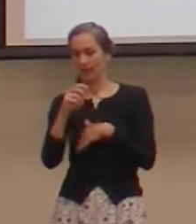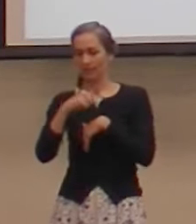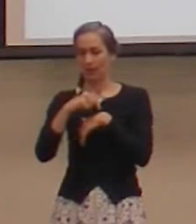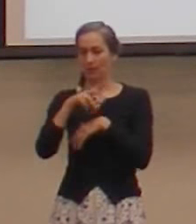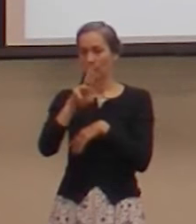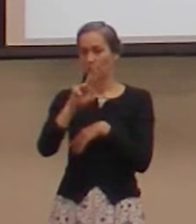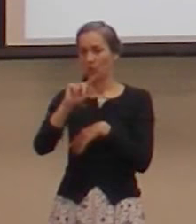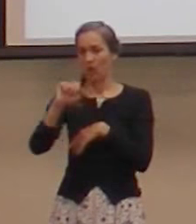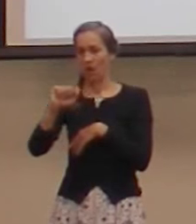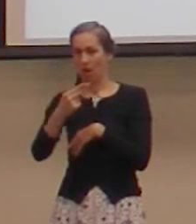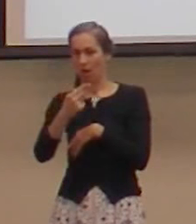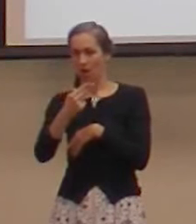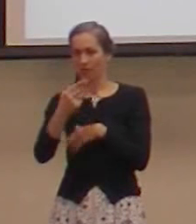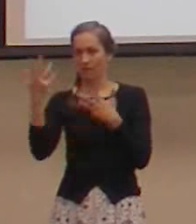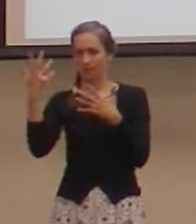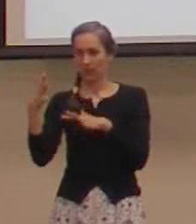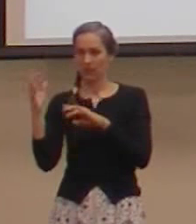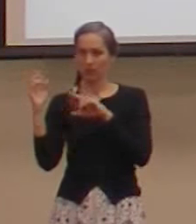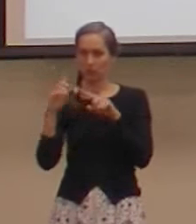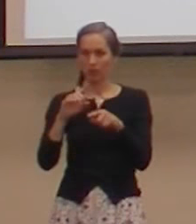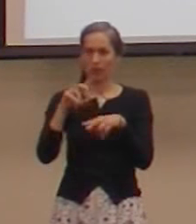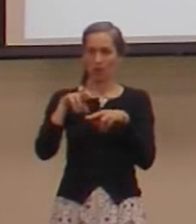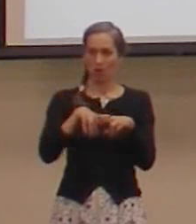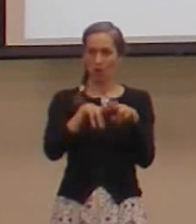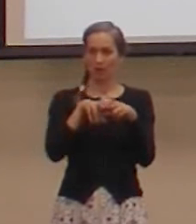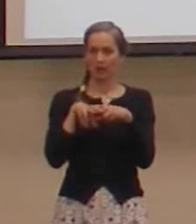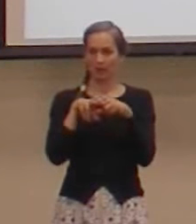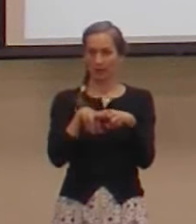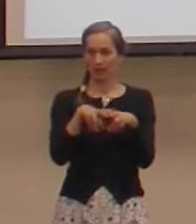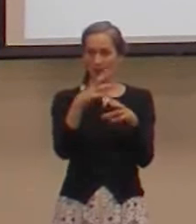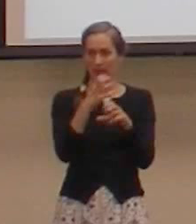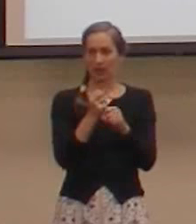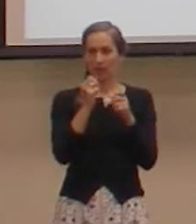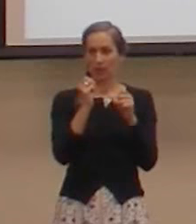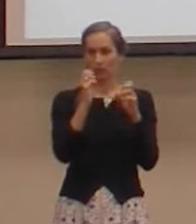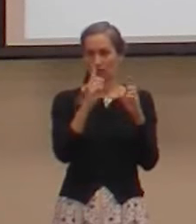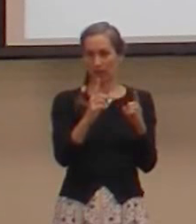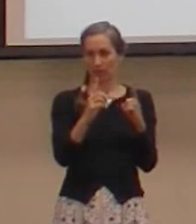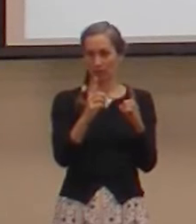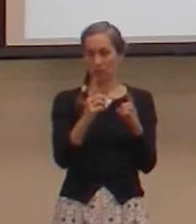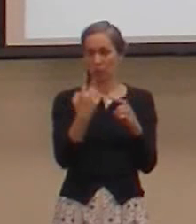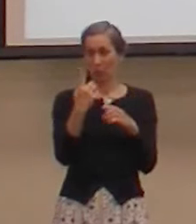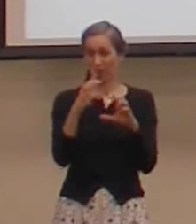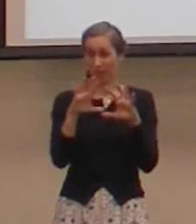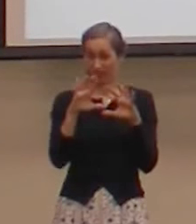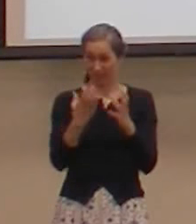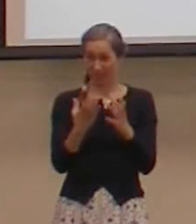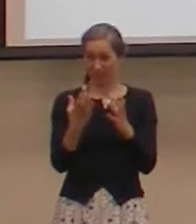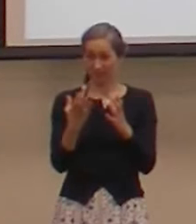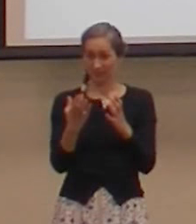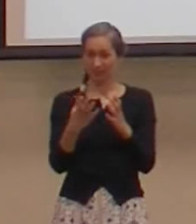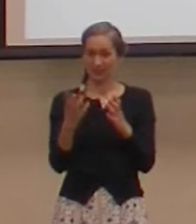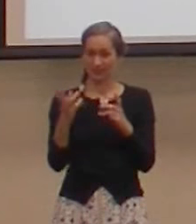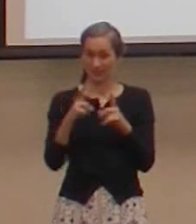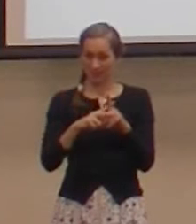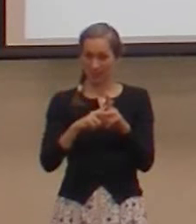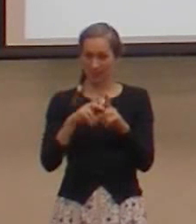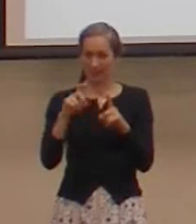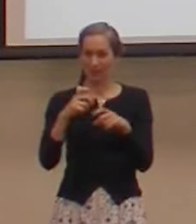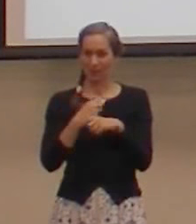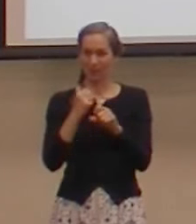to Harding University to get his education. And in one of his classes, an assignment he had was to make a